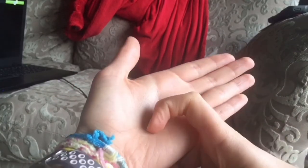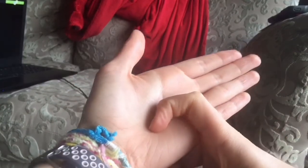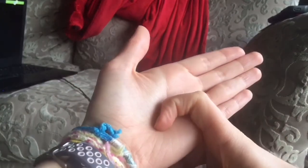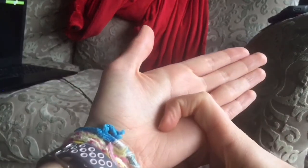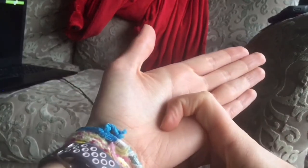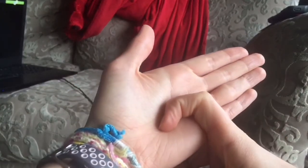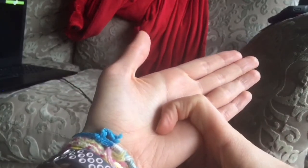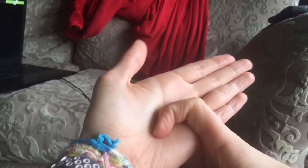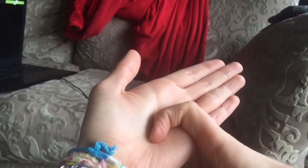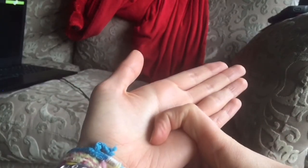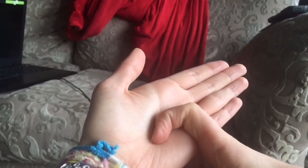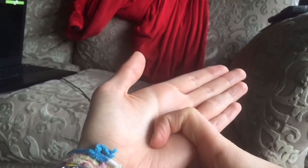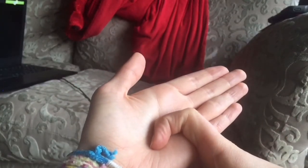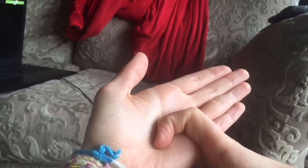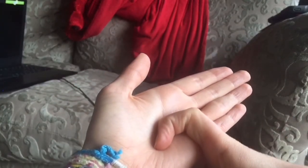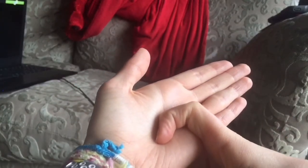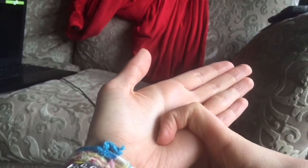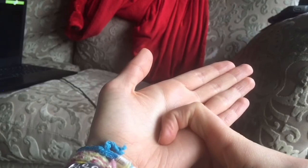we're going to lay it on top. And that's R.